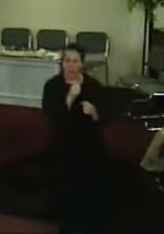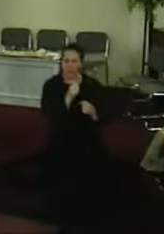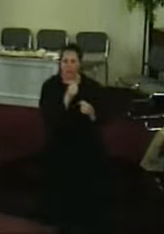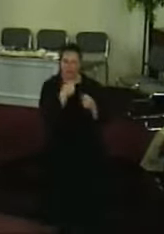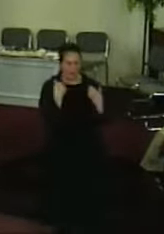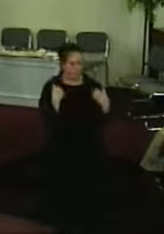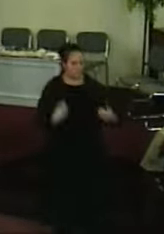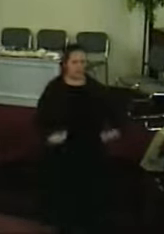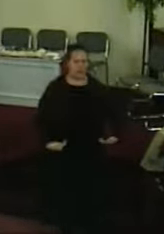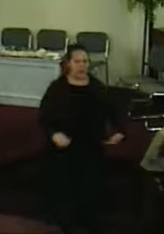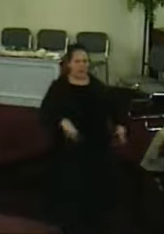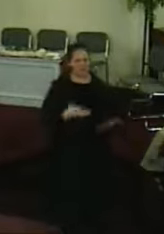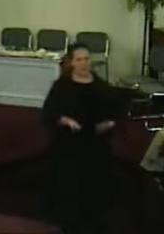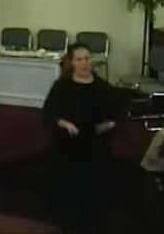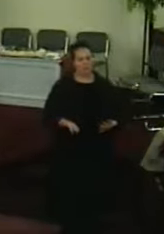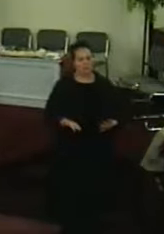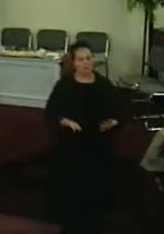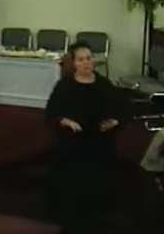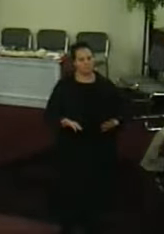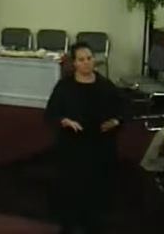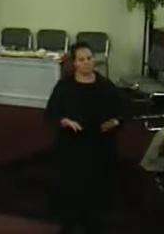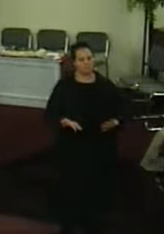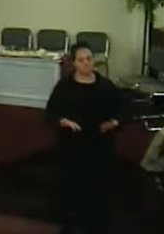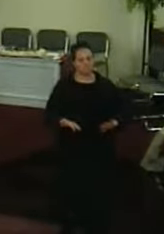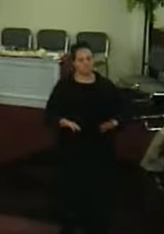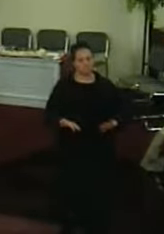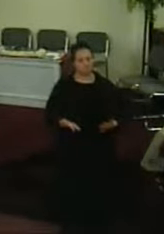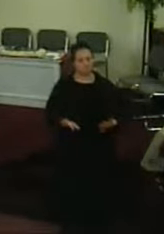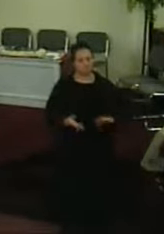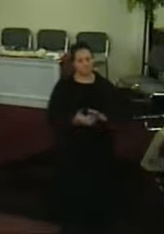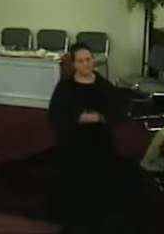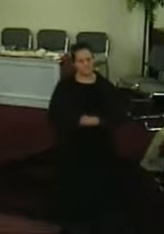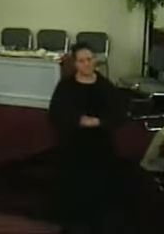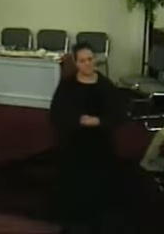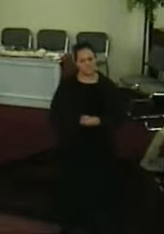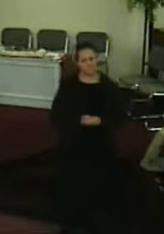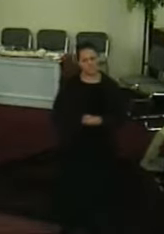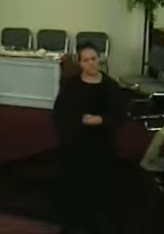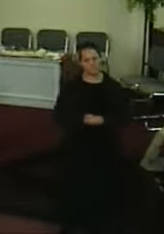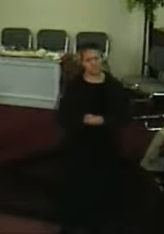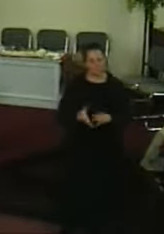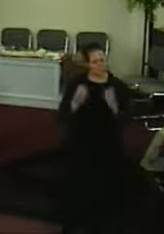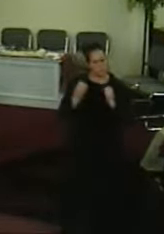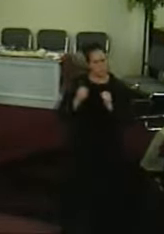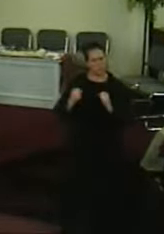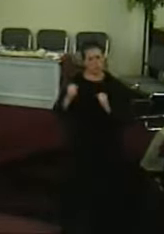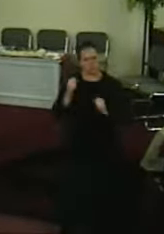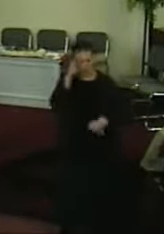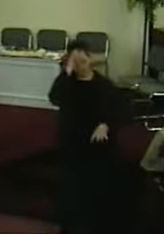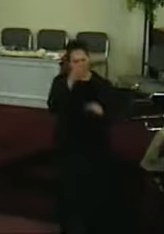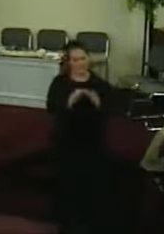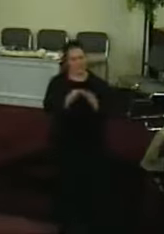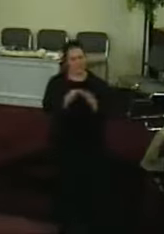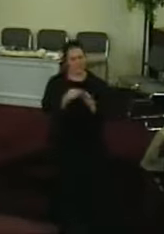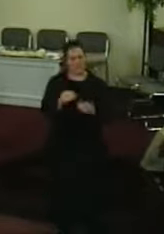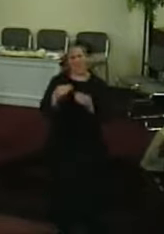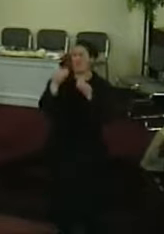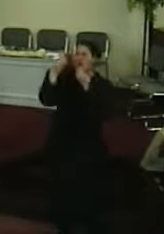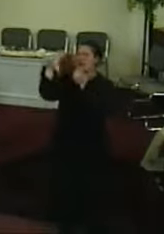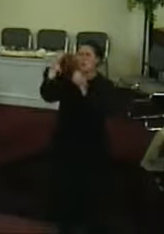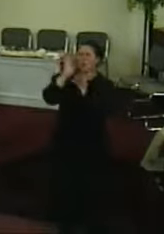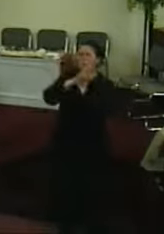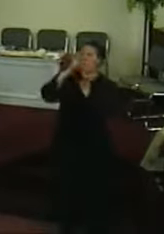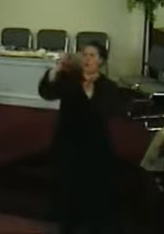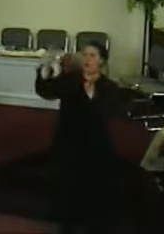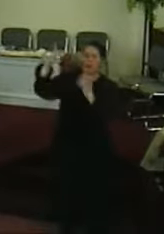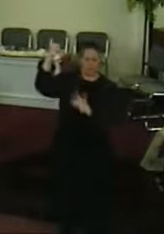He staggered not in unbelief, but was strong in faith, giving glory to God.